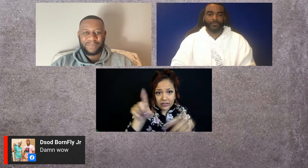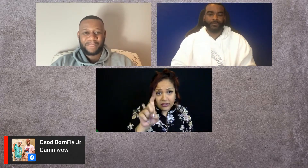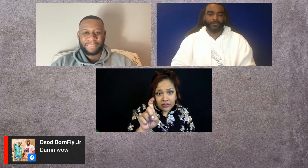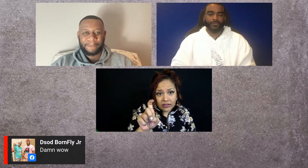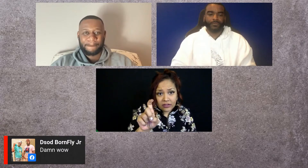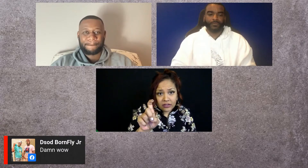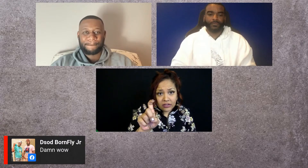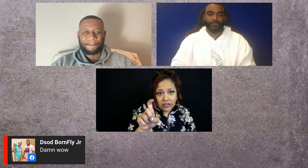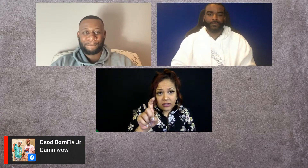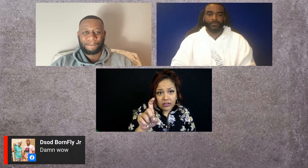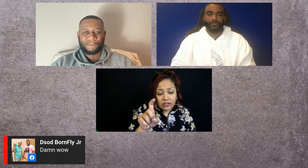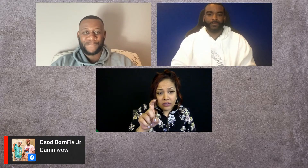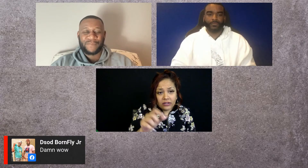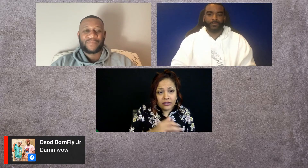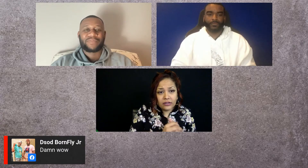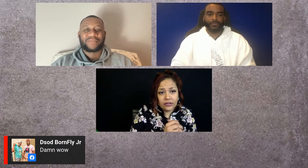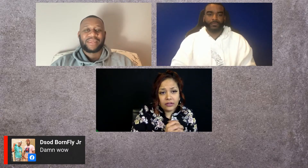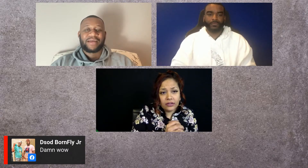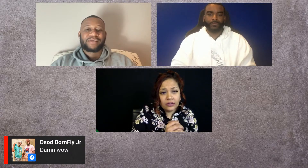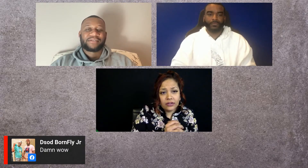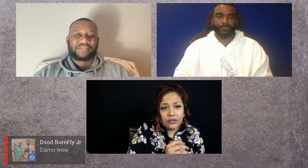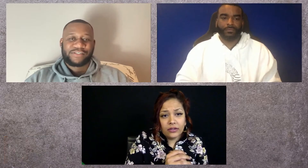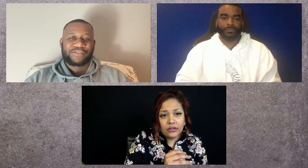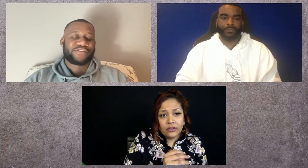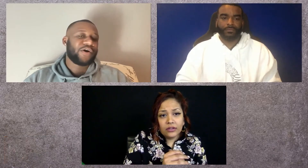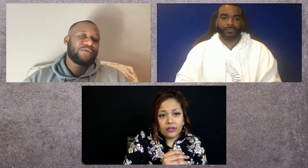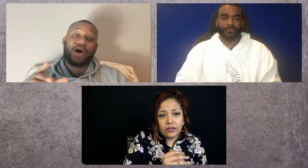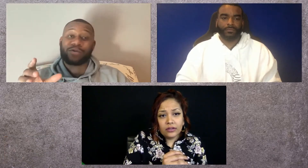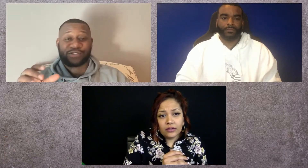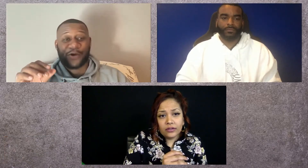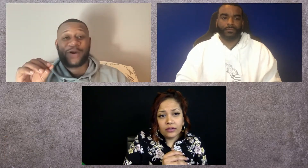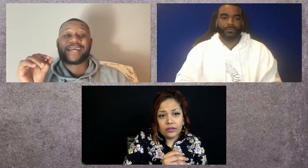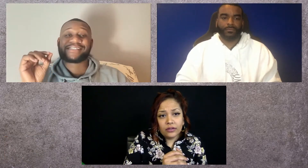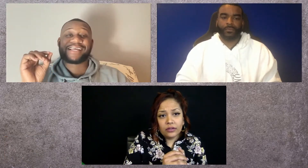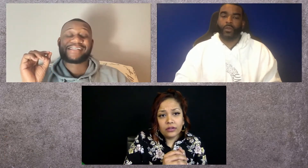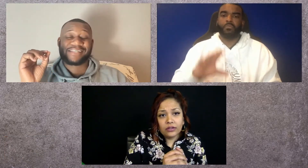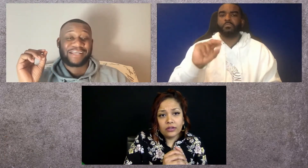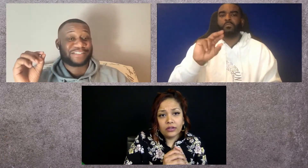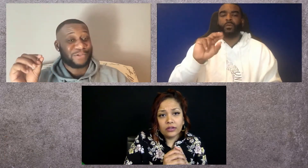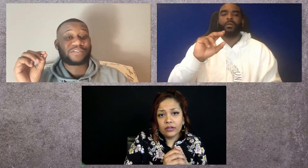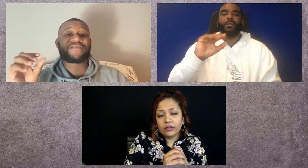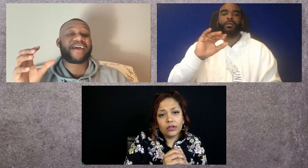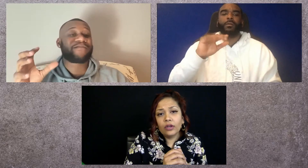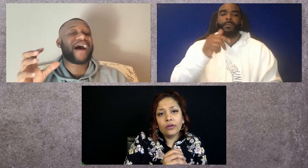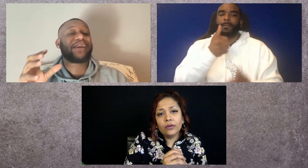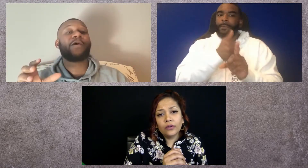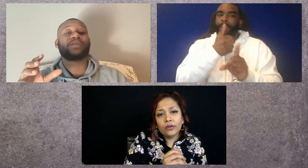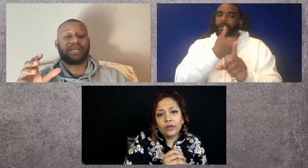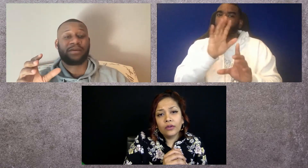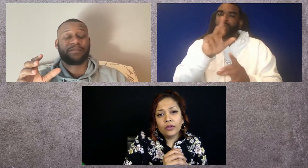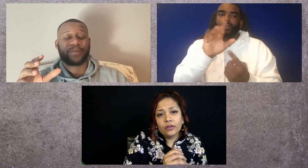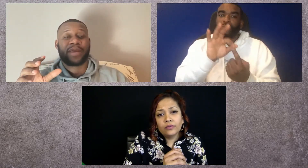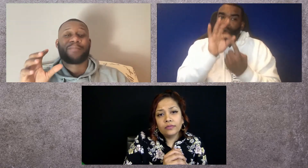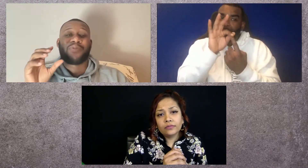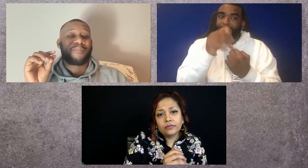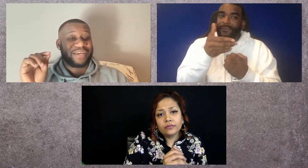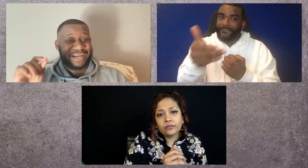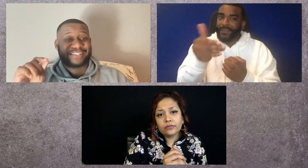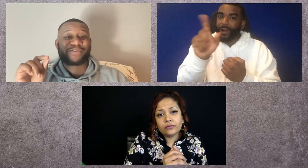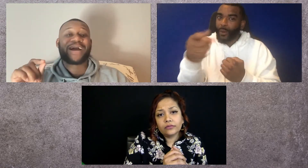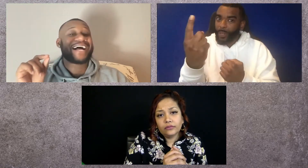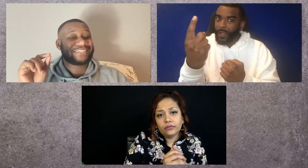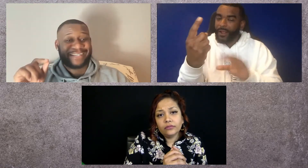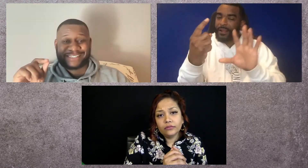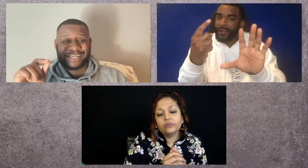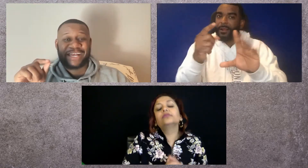You have to sign up on a website that you showed us? Is that how you do it? So no, it's an exclusive invite only. But